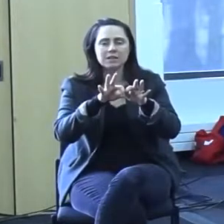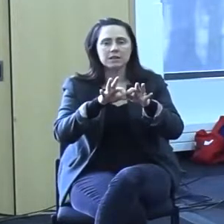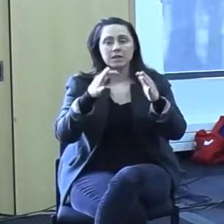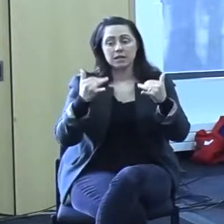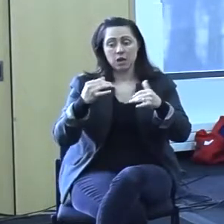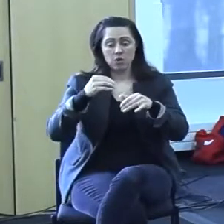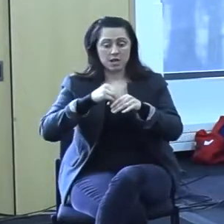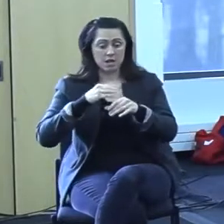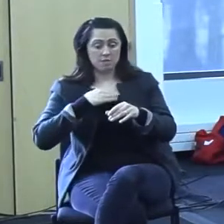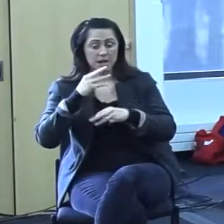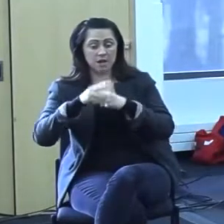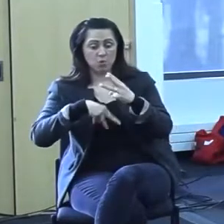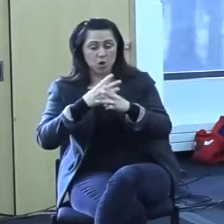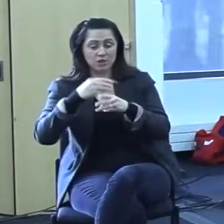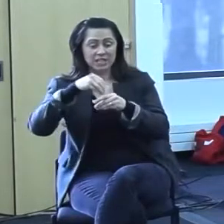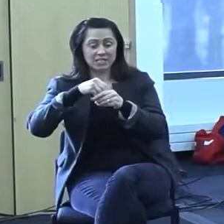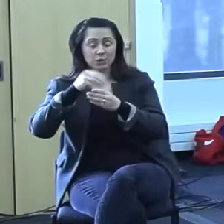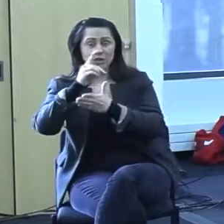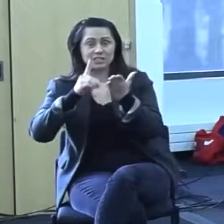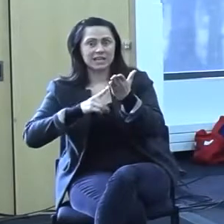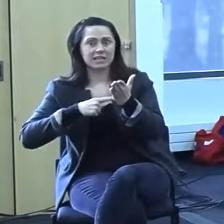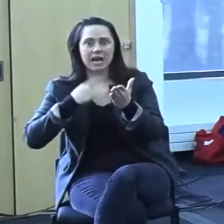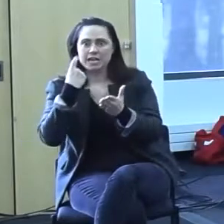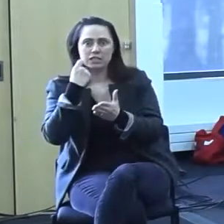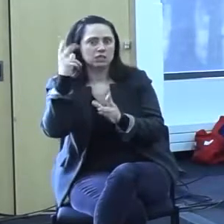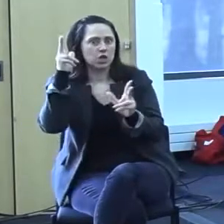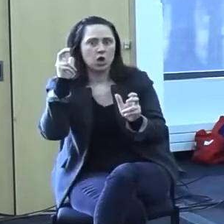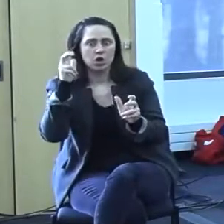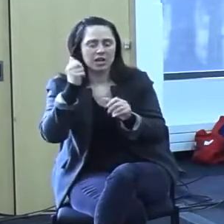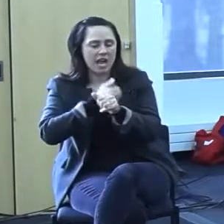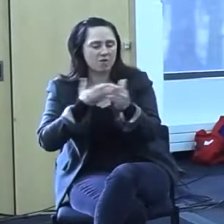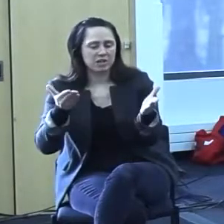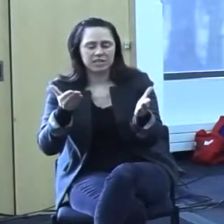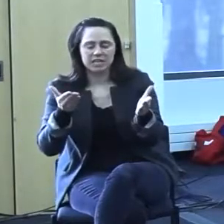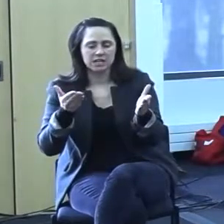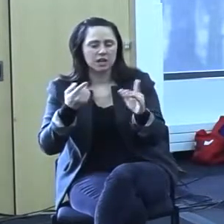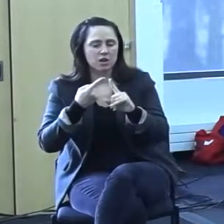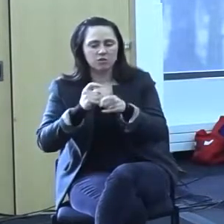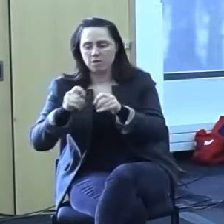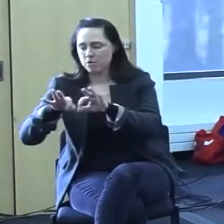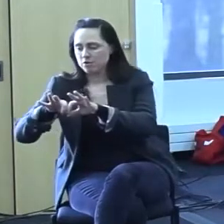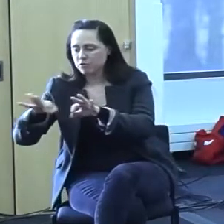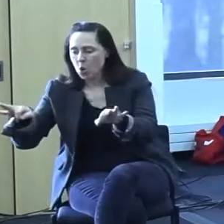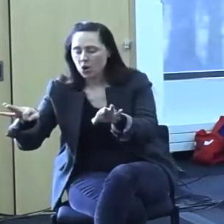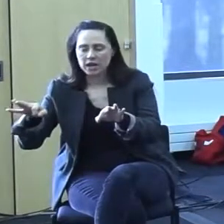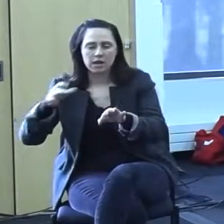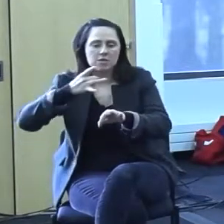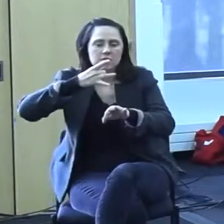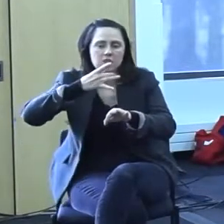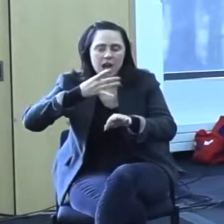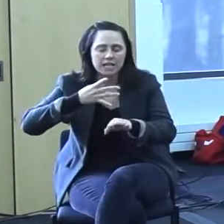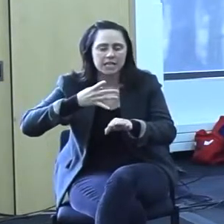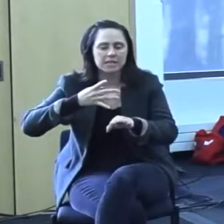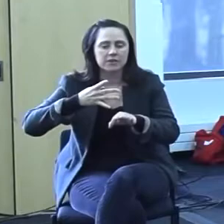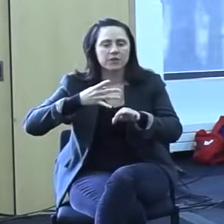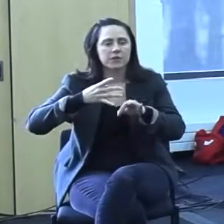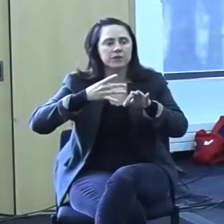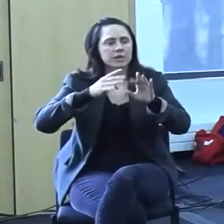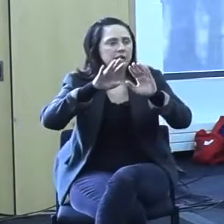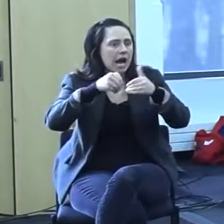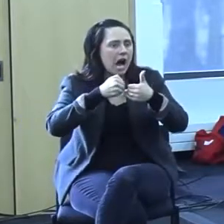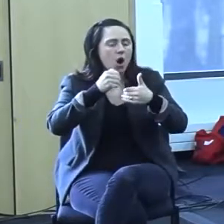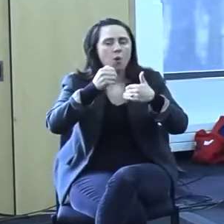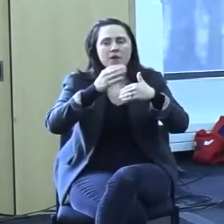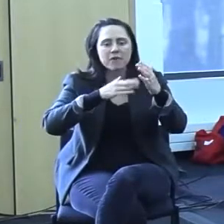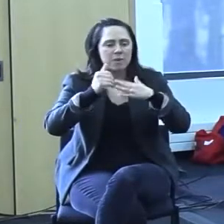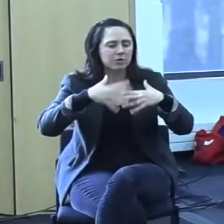my little world that is interior design, I mean, I just heard it, you know, everything. It goes from flooring, it goes from lighting, it goes from the, you know, how the